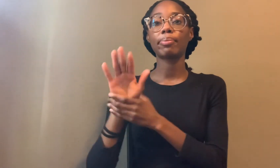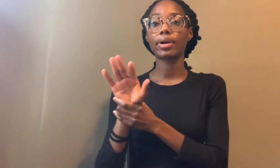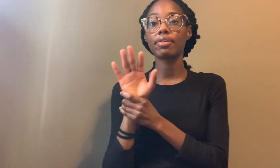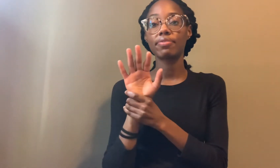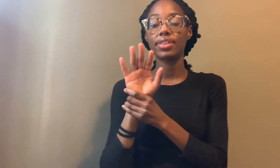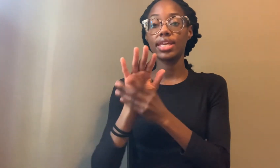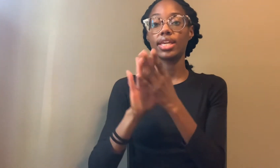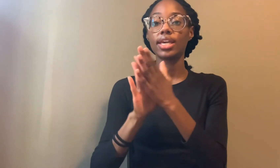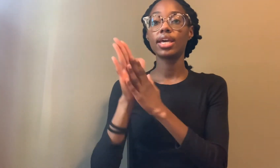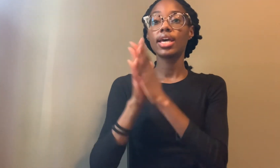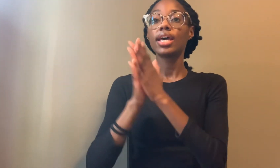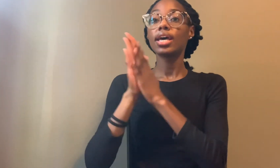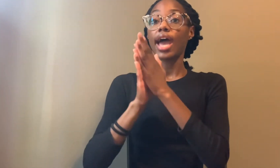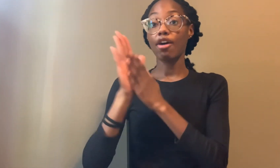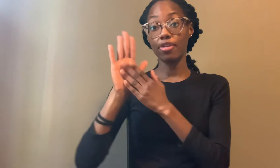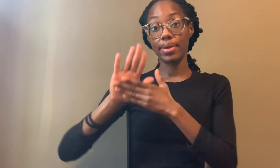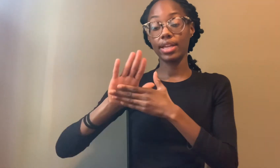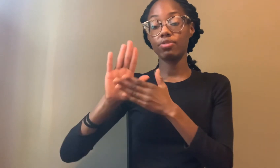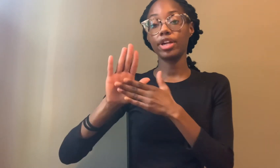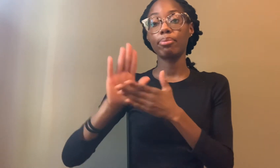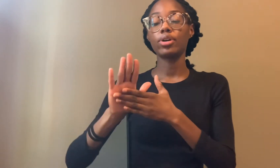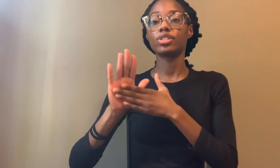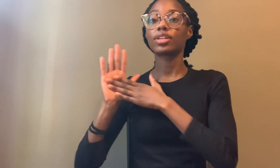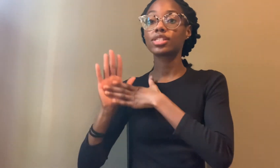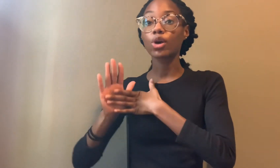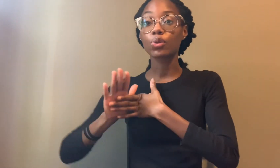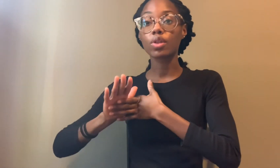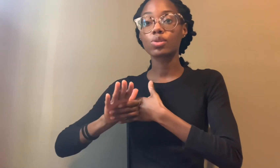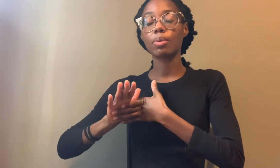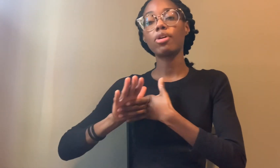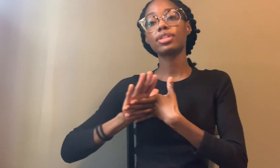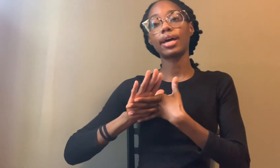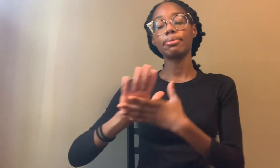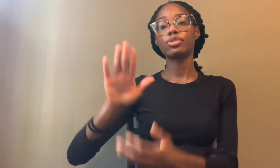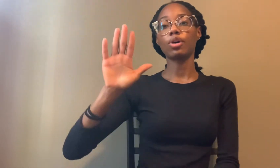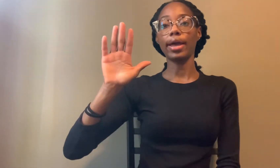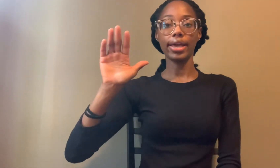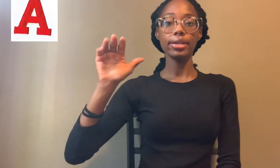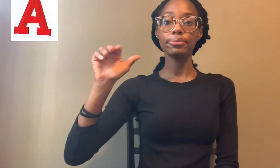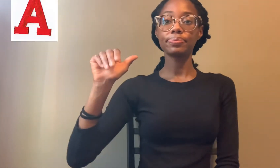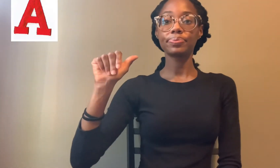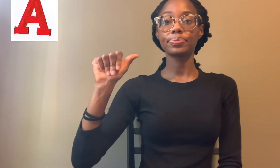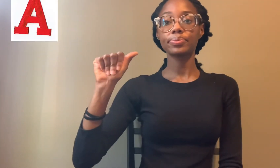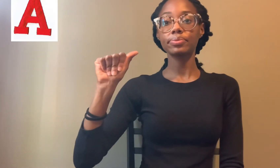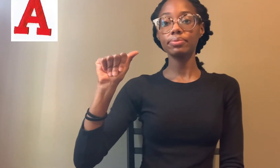of the alphabet is very important. So let's go through those one more time. So A,